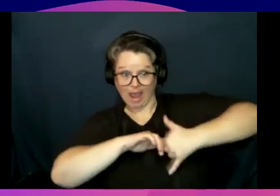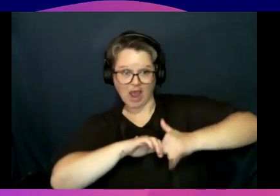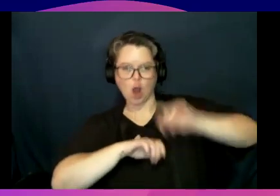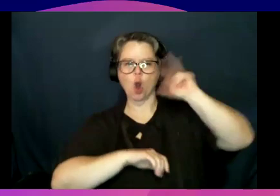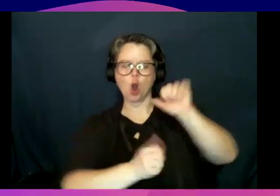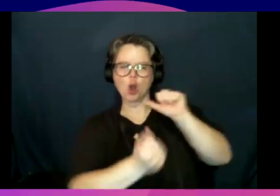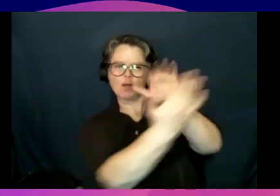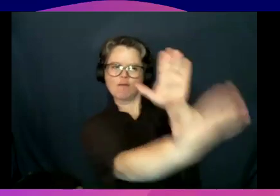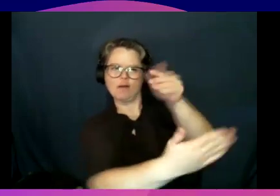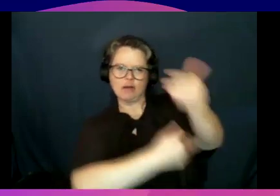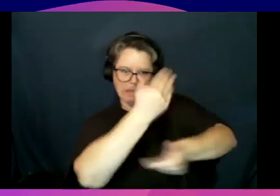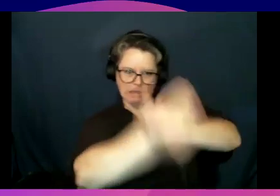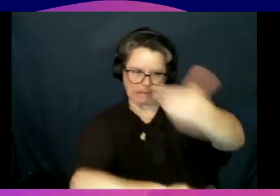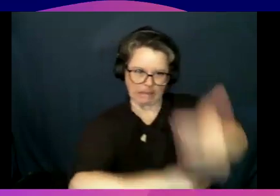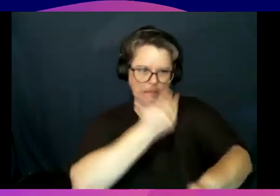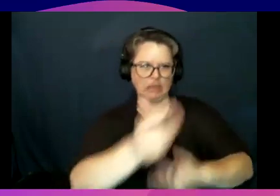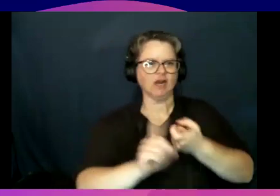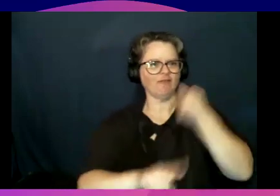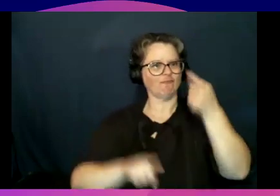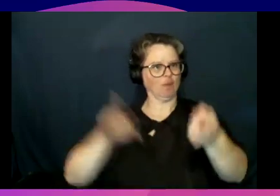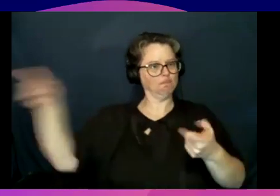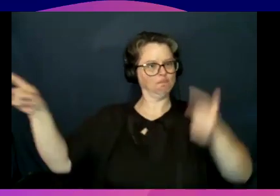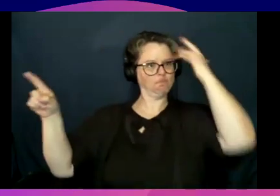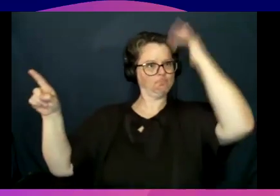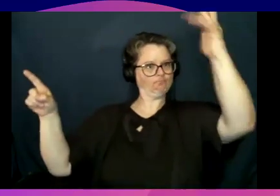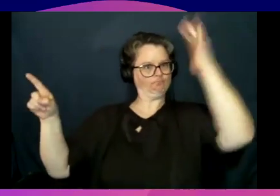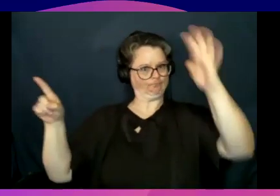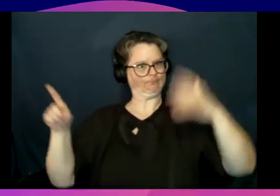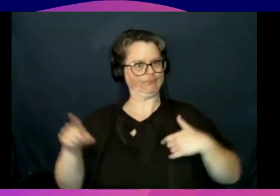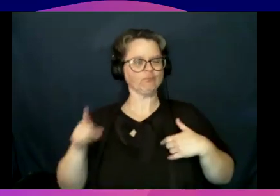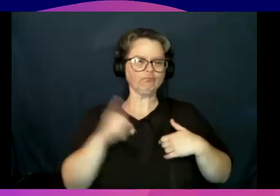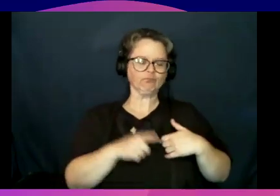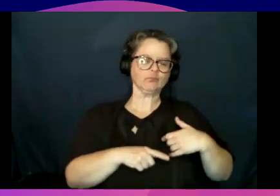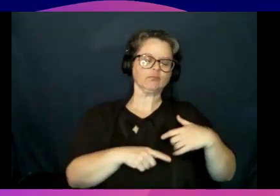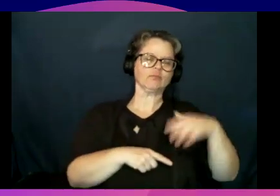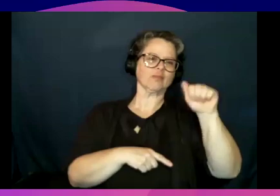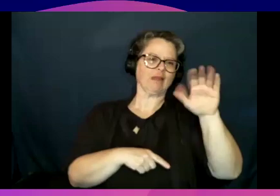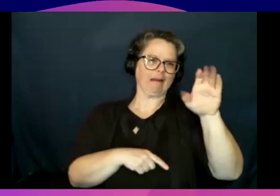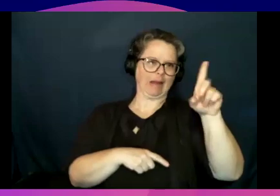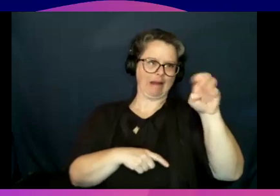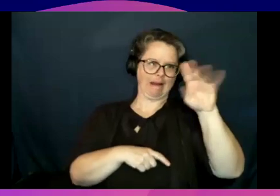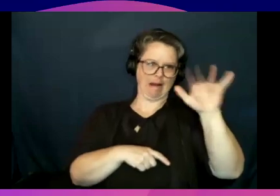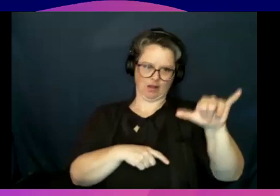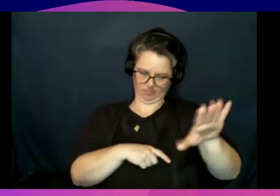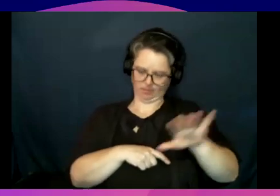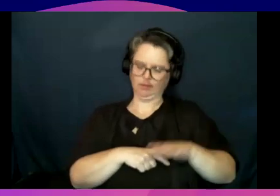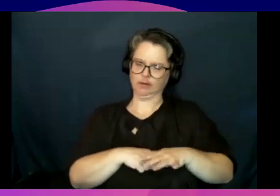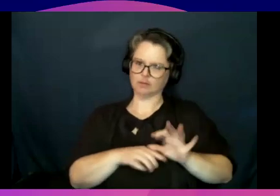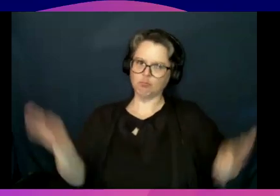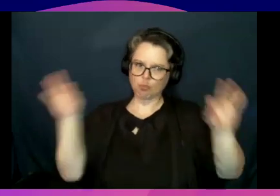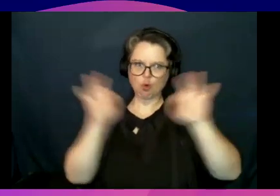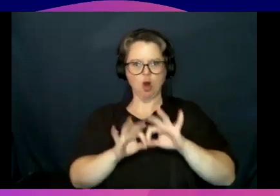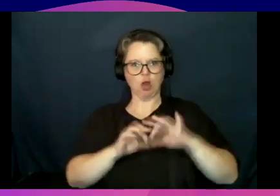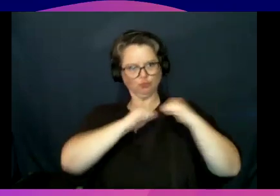I always make the joke of, you're not going to print off an infographic and put this in your kitchen and then your staff are going